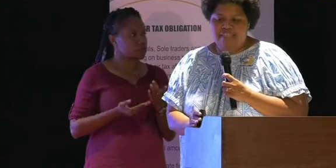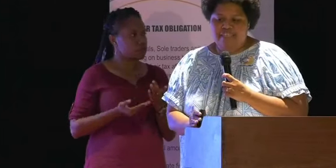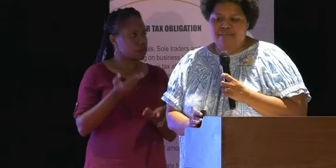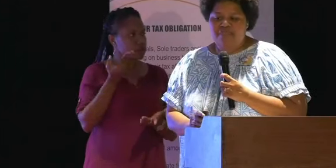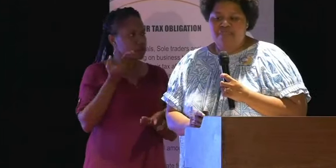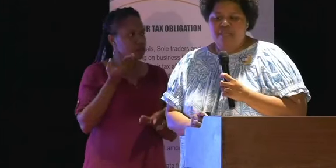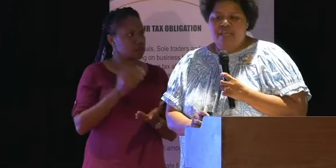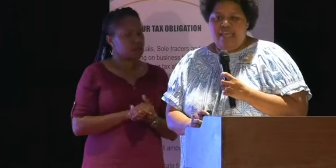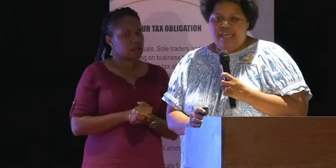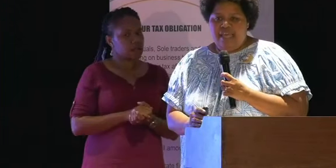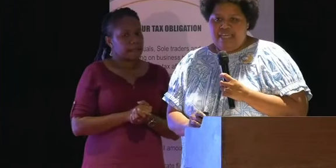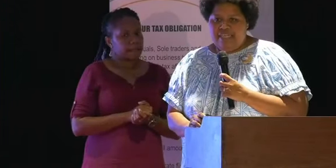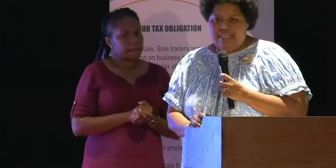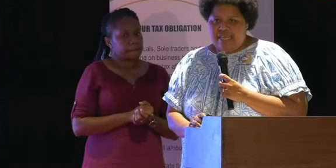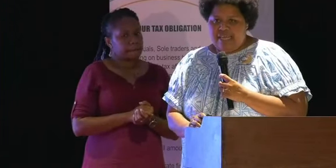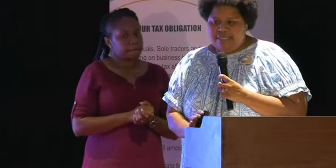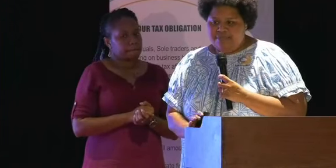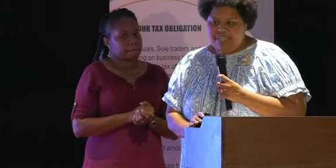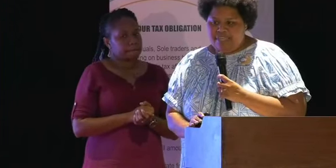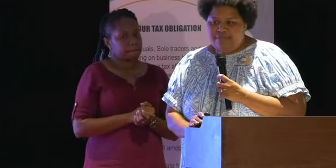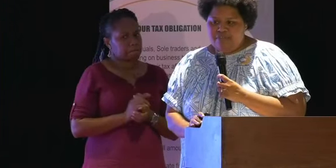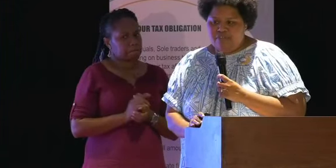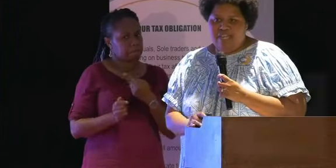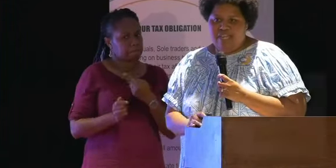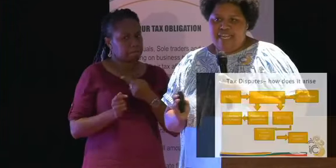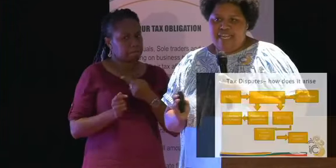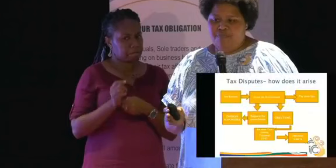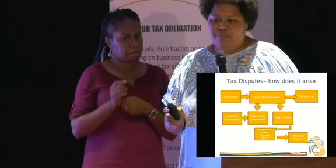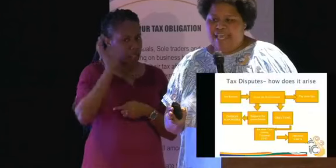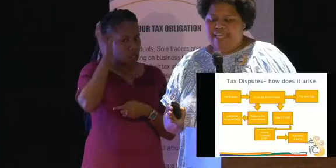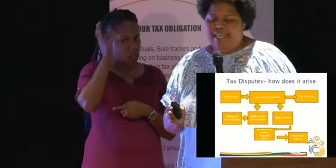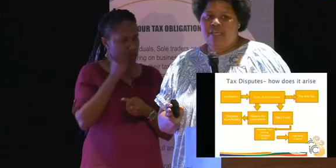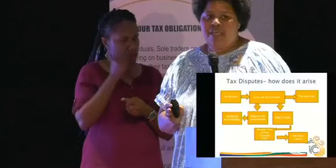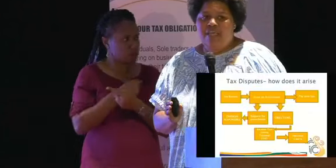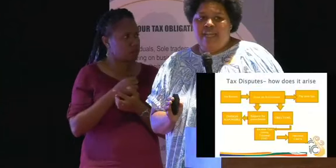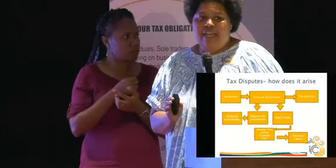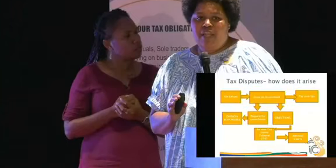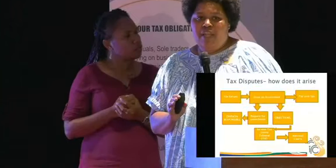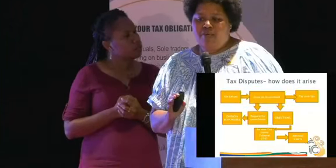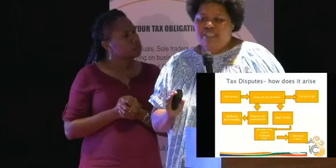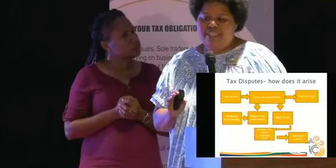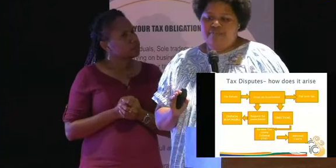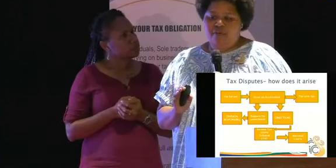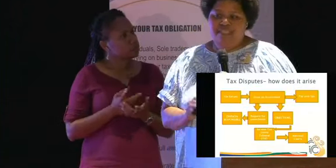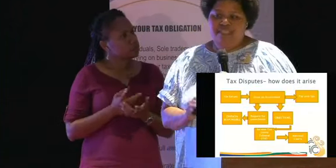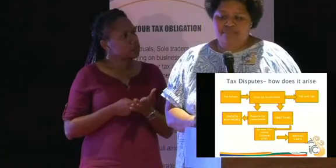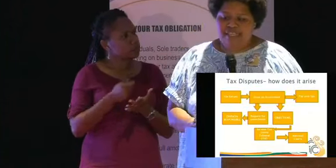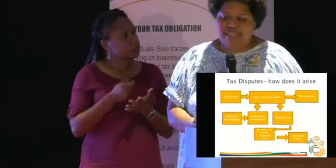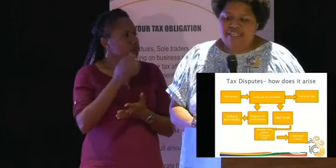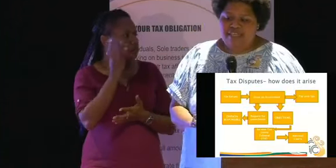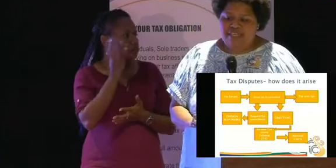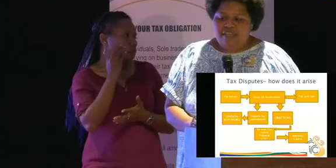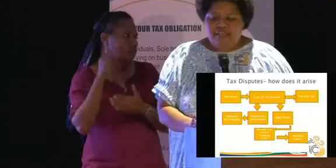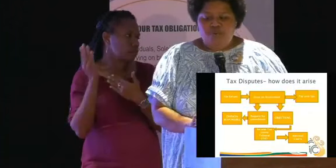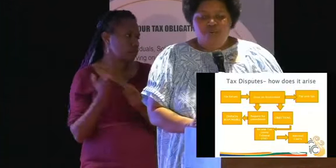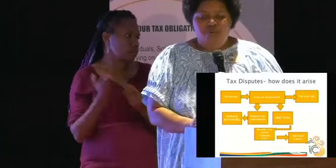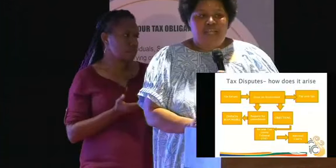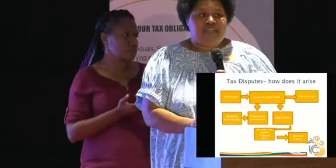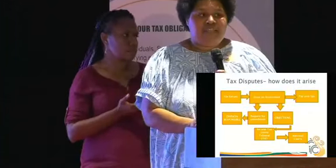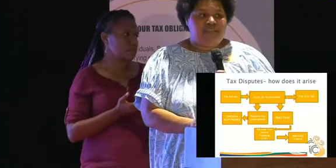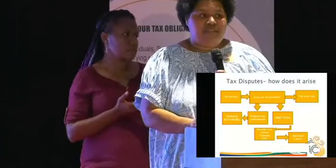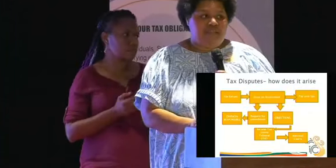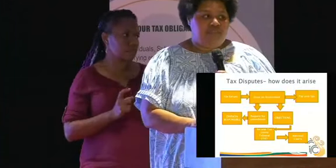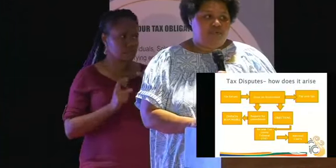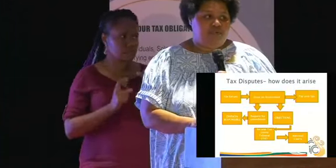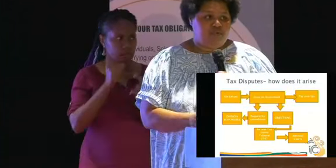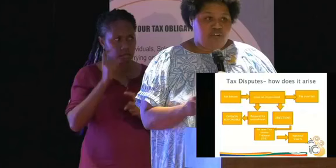your return, and assessment is being issued, and then you pay. Now, when you receive your assessment, you would